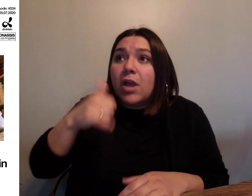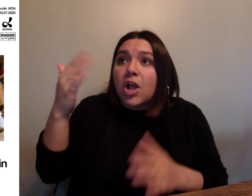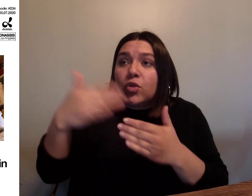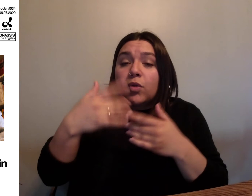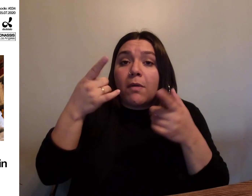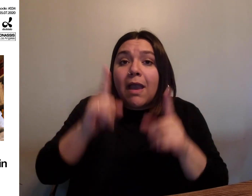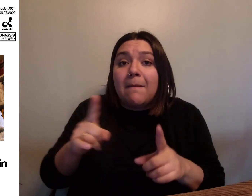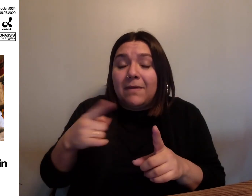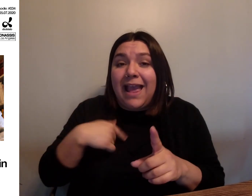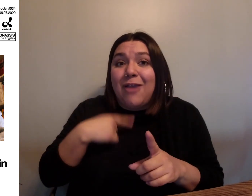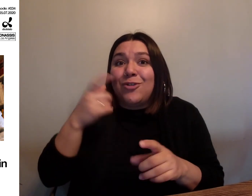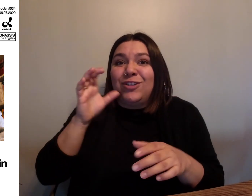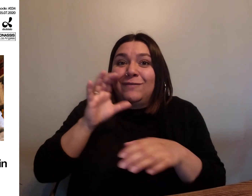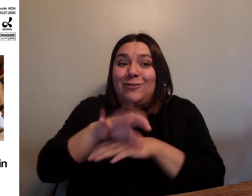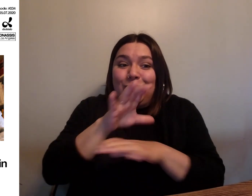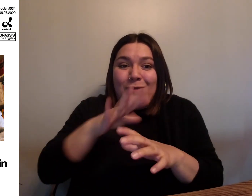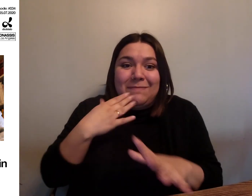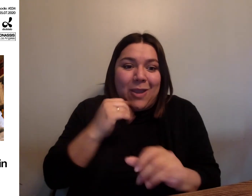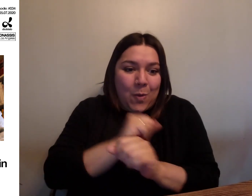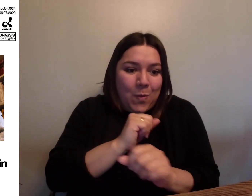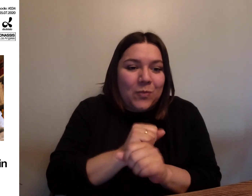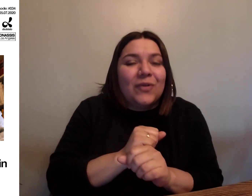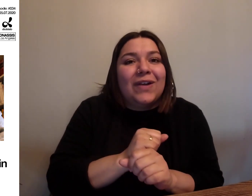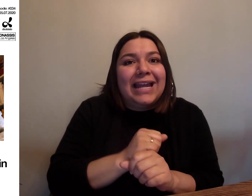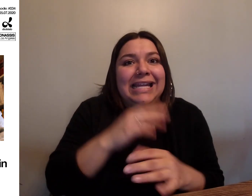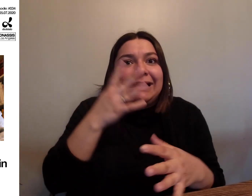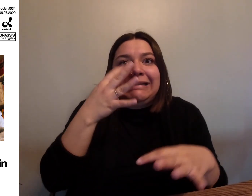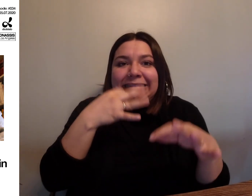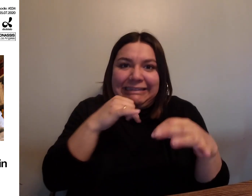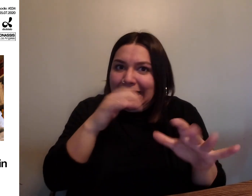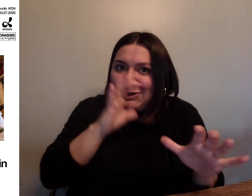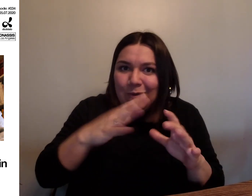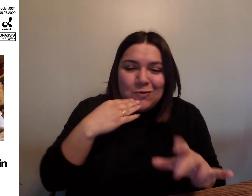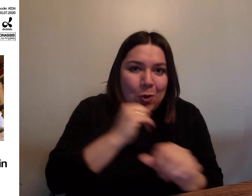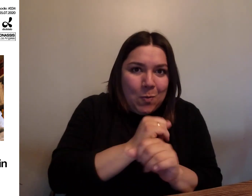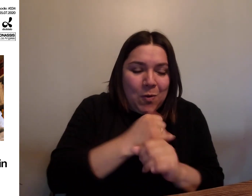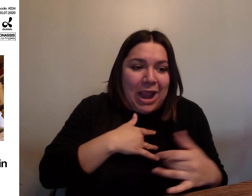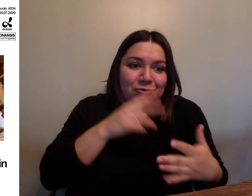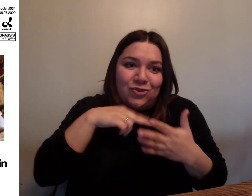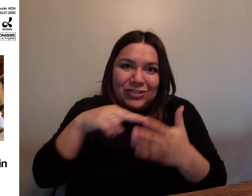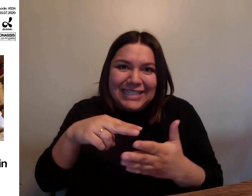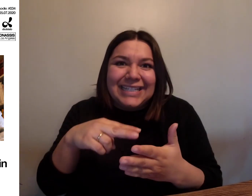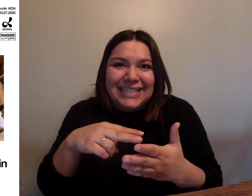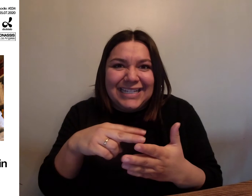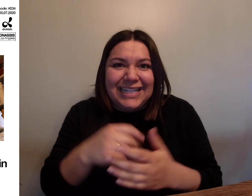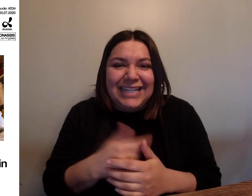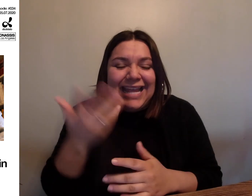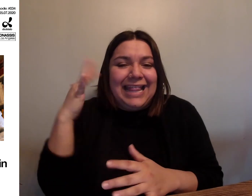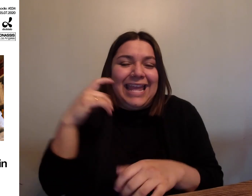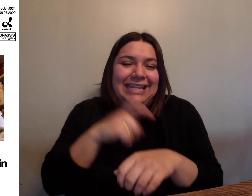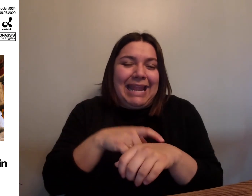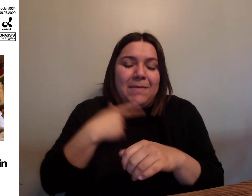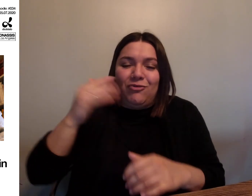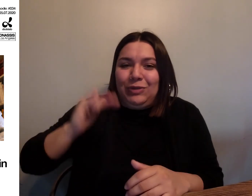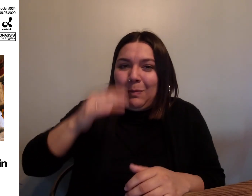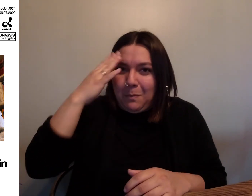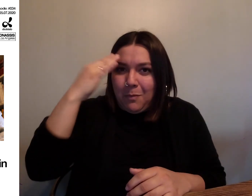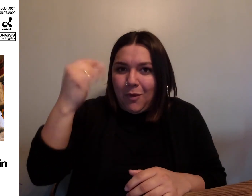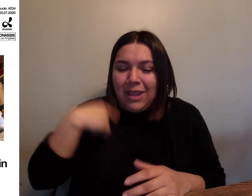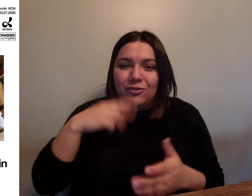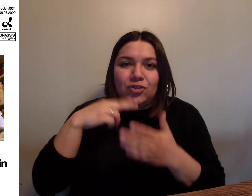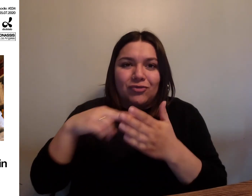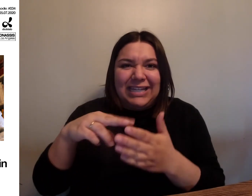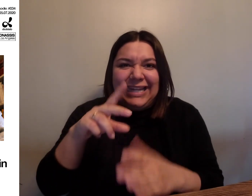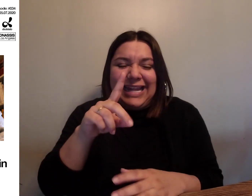room, and while I was supposed to do my homework, but instead of doing my homework, I was reading I was a little boy, I was